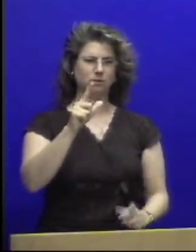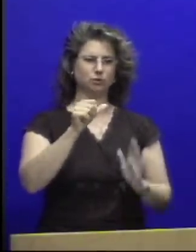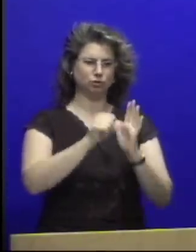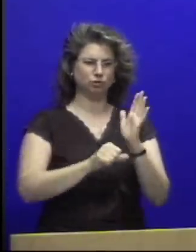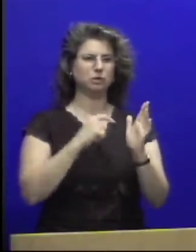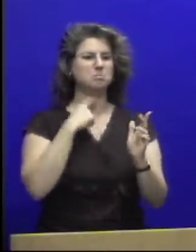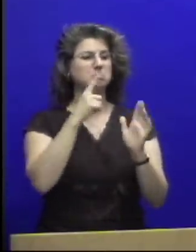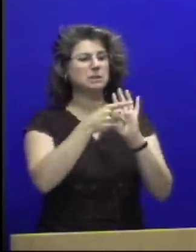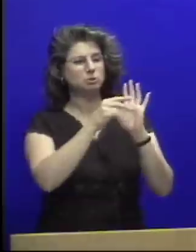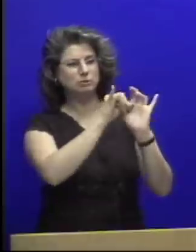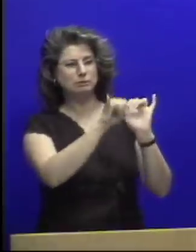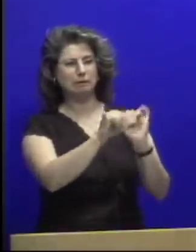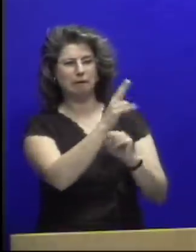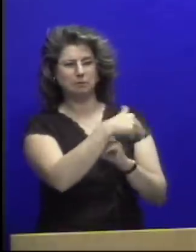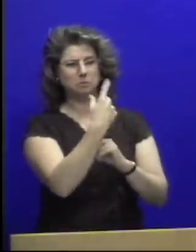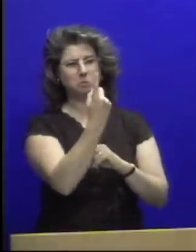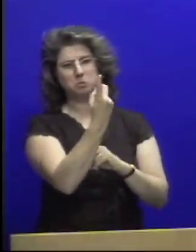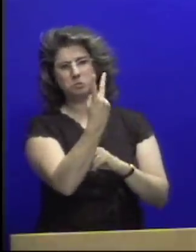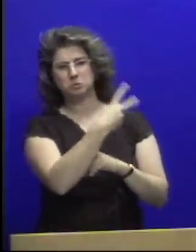So,